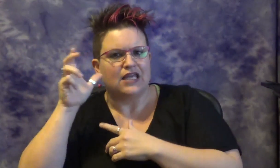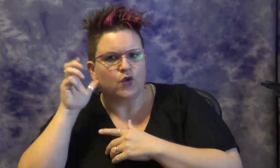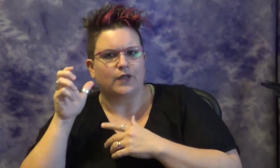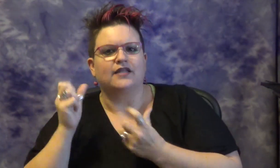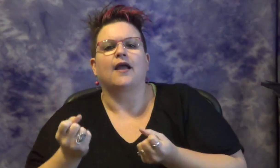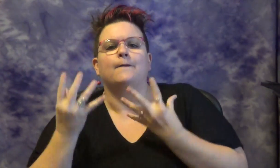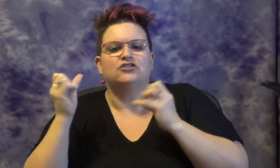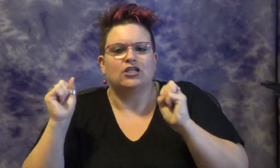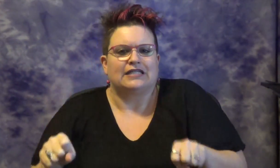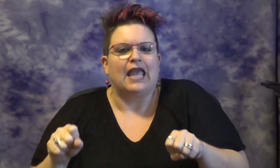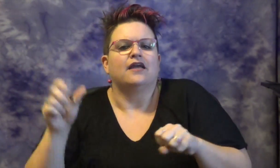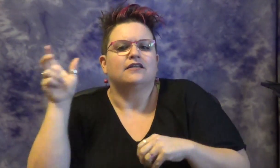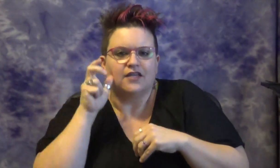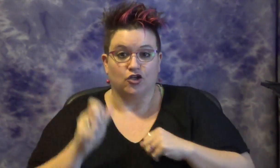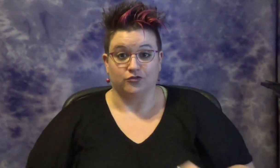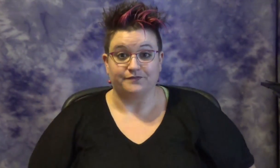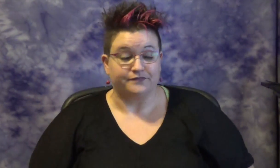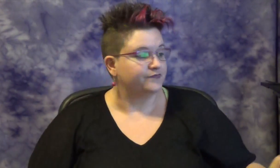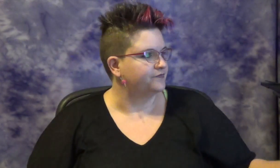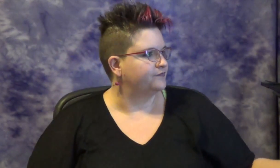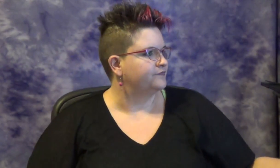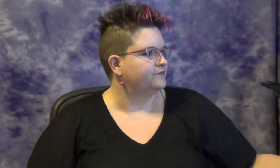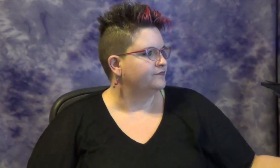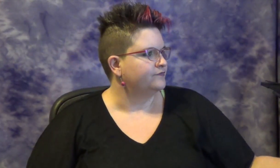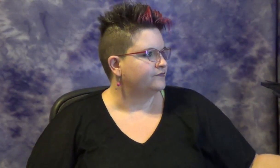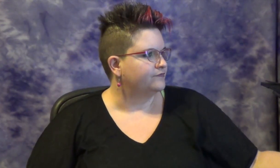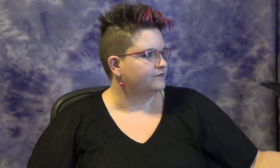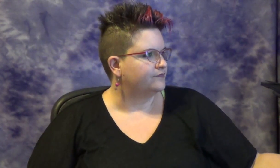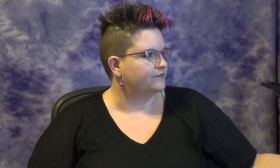that that's possibly the pathological perspective.